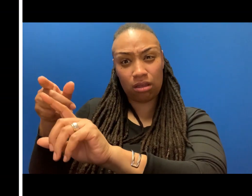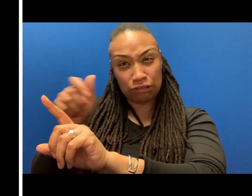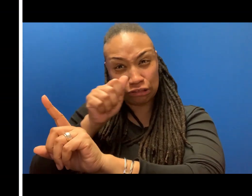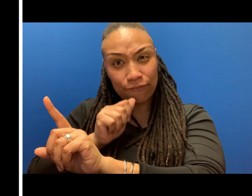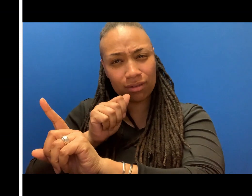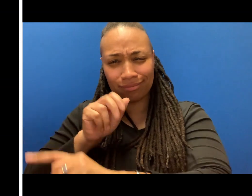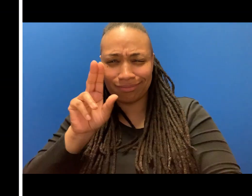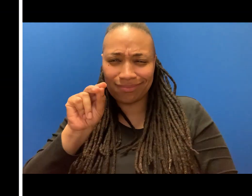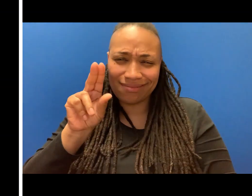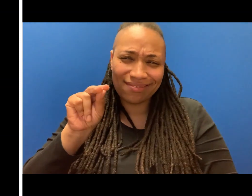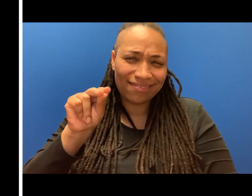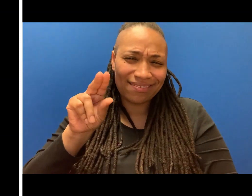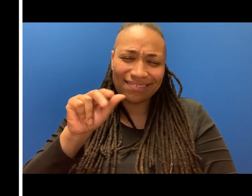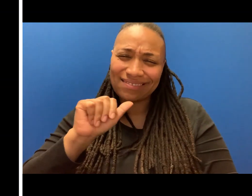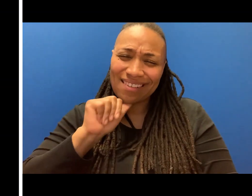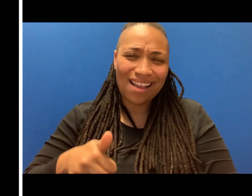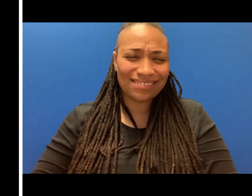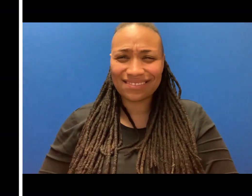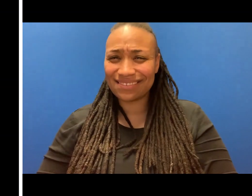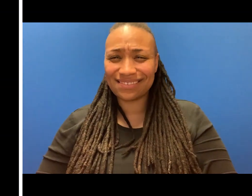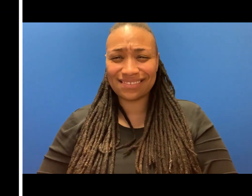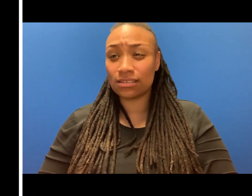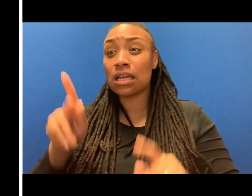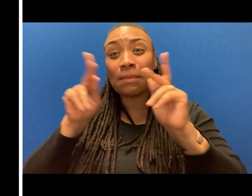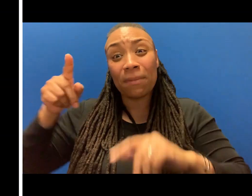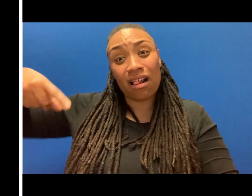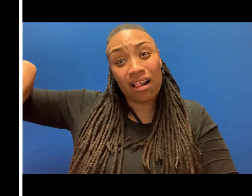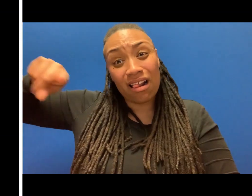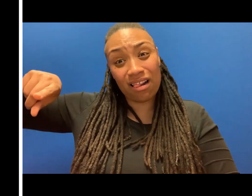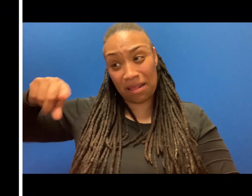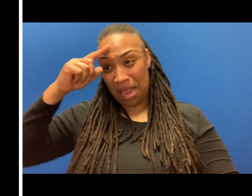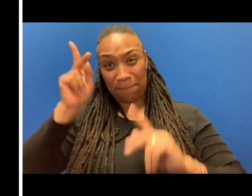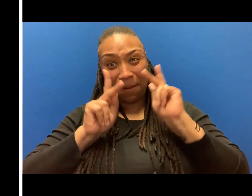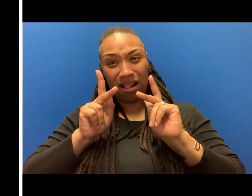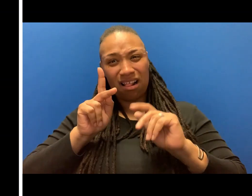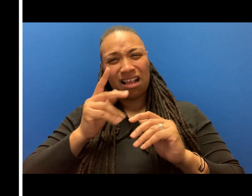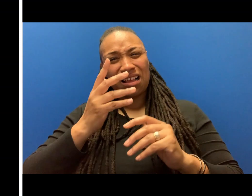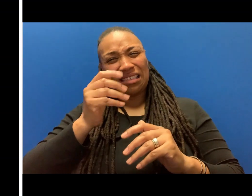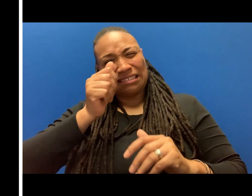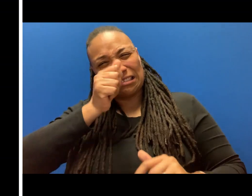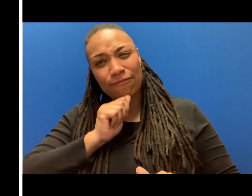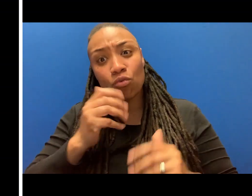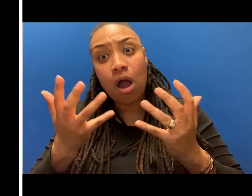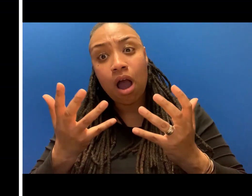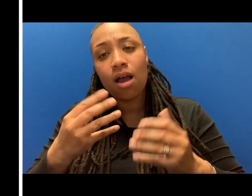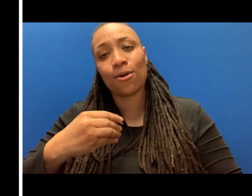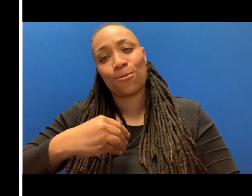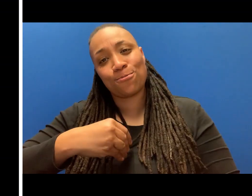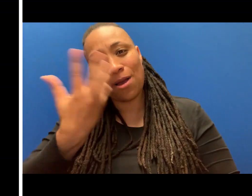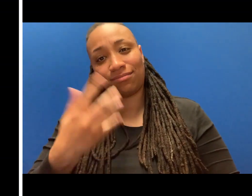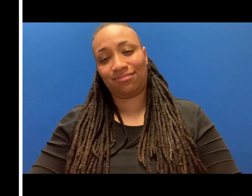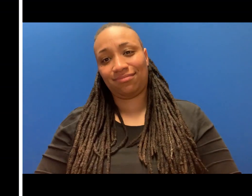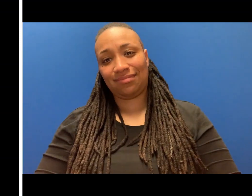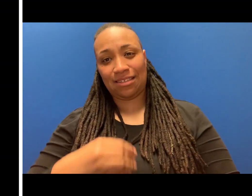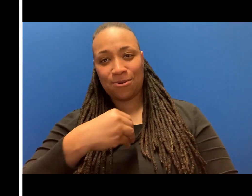Black people aren't suffering at an amorphous blob called the system. Black people are suffering at the hands of whiteness and